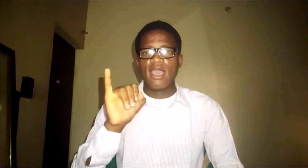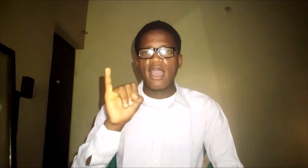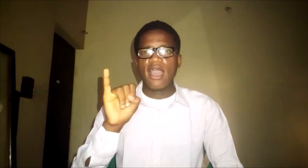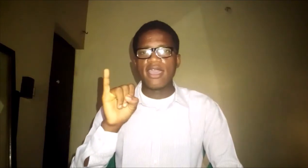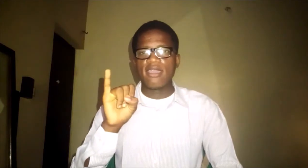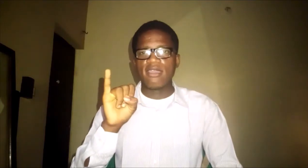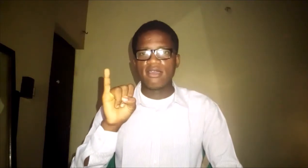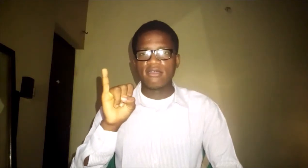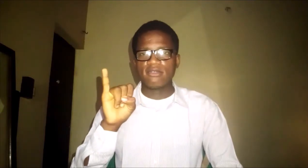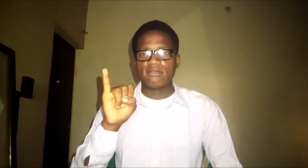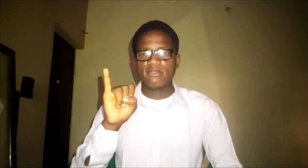I.